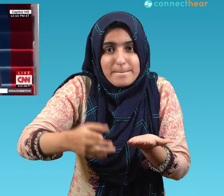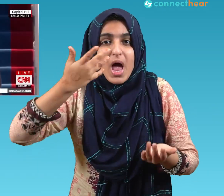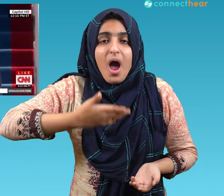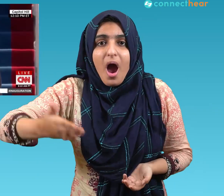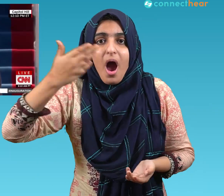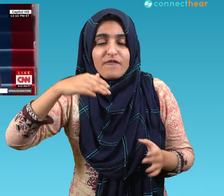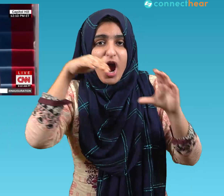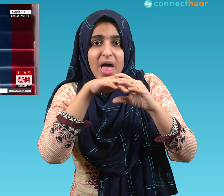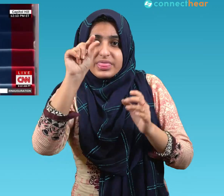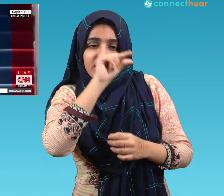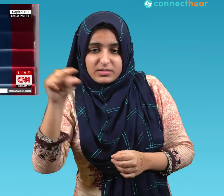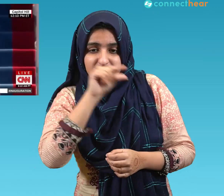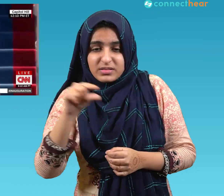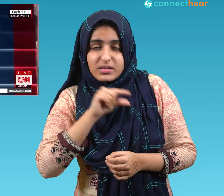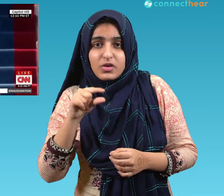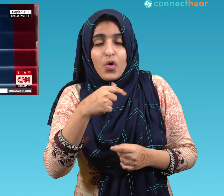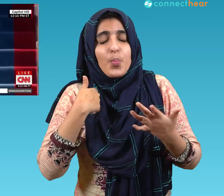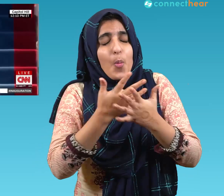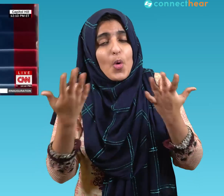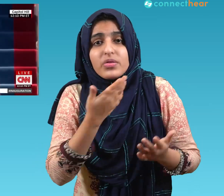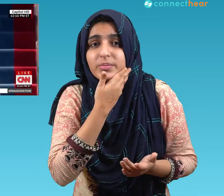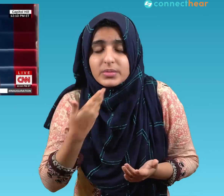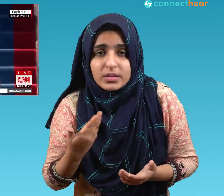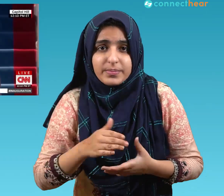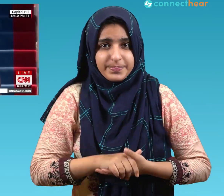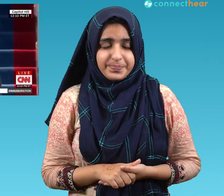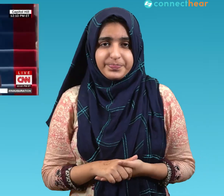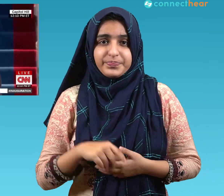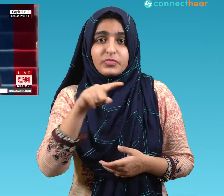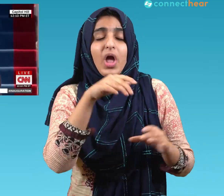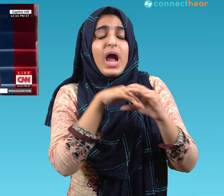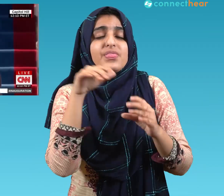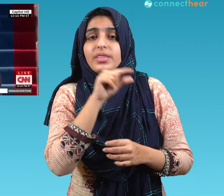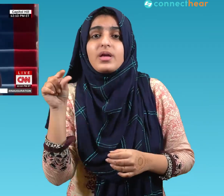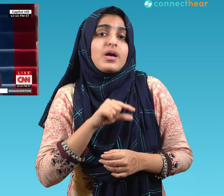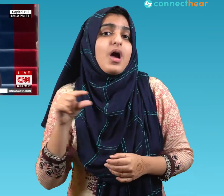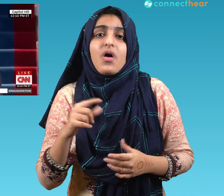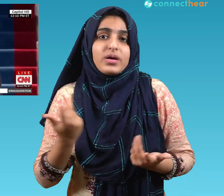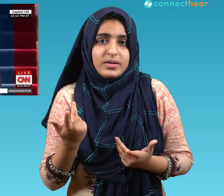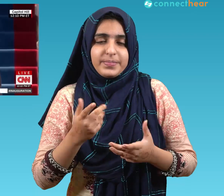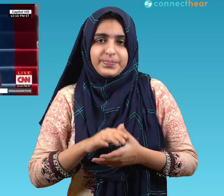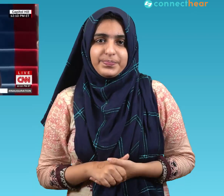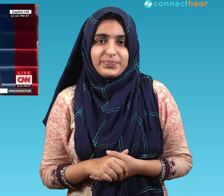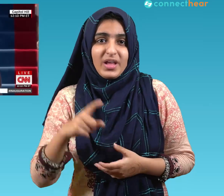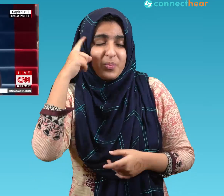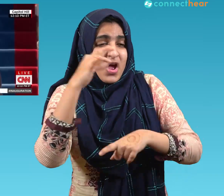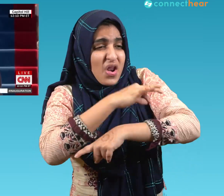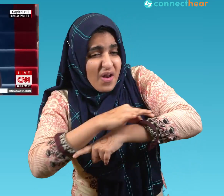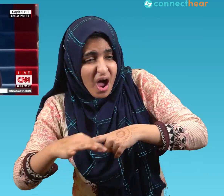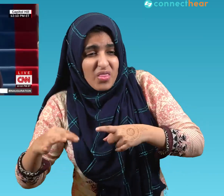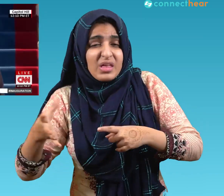verse that stands out, at least for me, and it goes like this. The work and prayers of